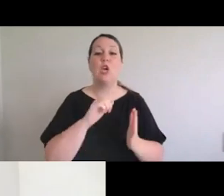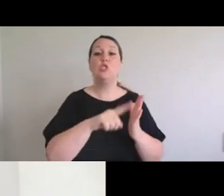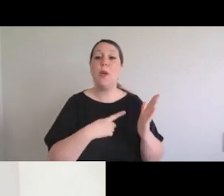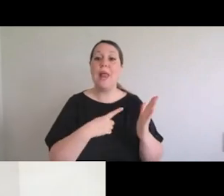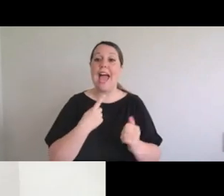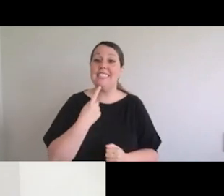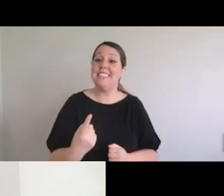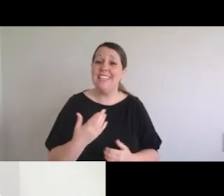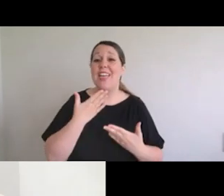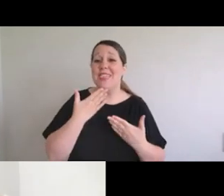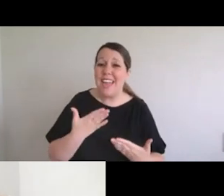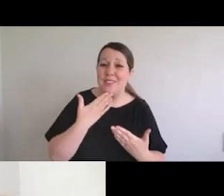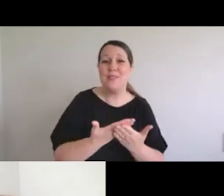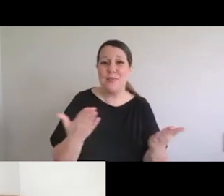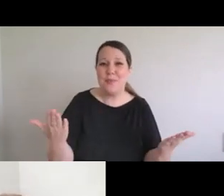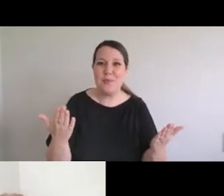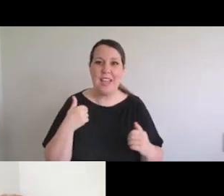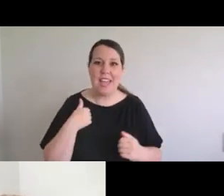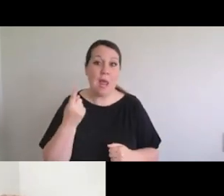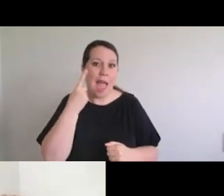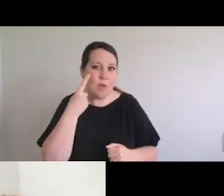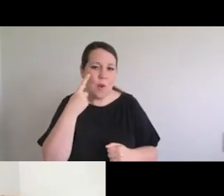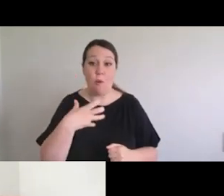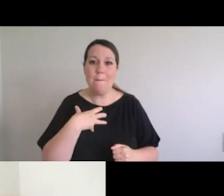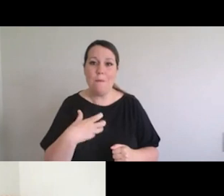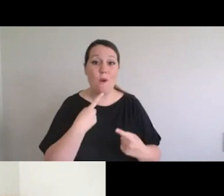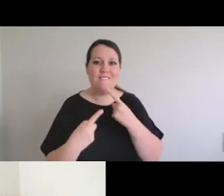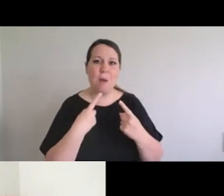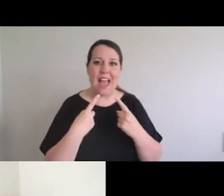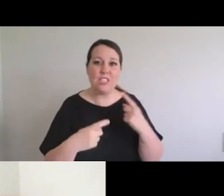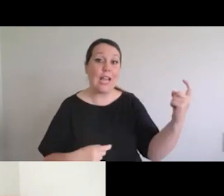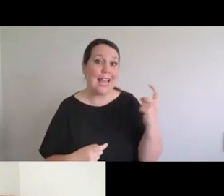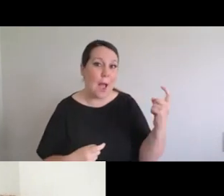this space. So you're going to receive another email inviting for our next